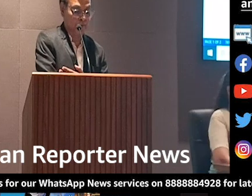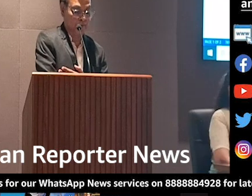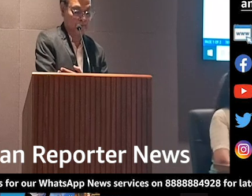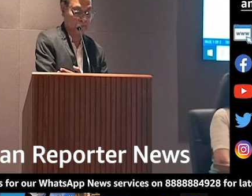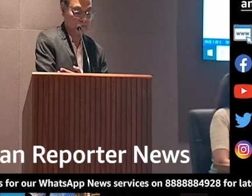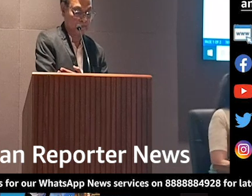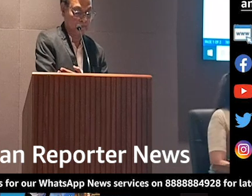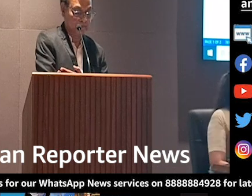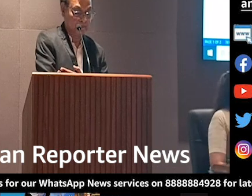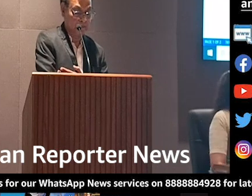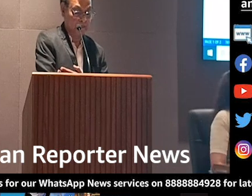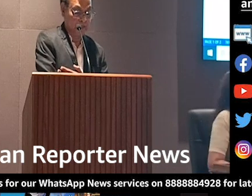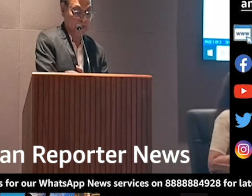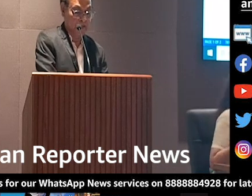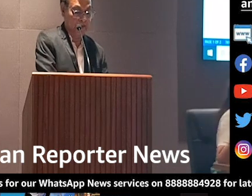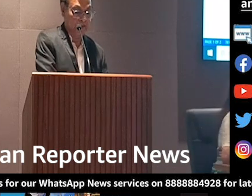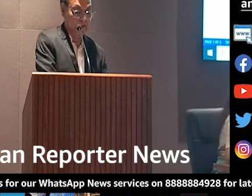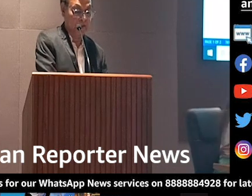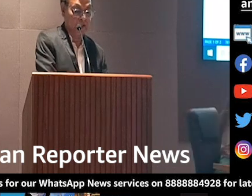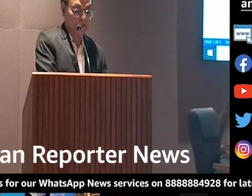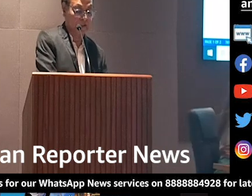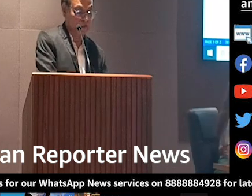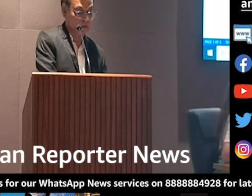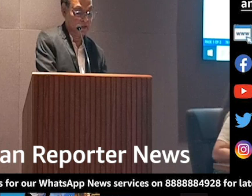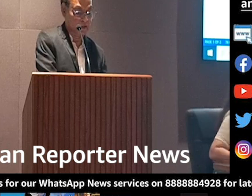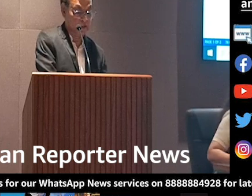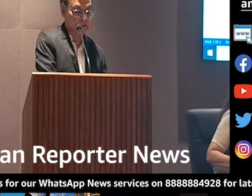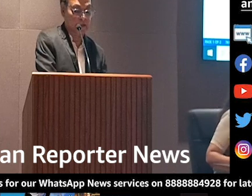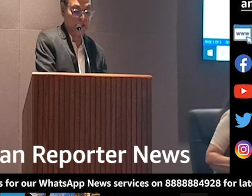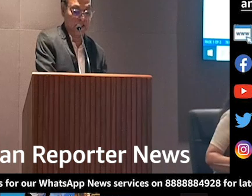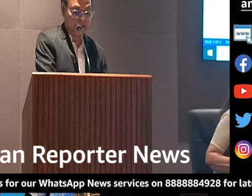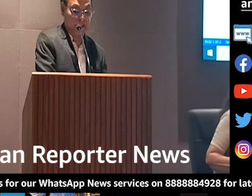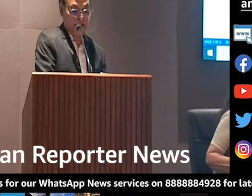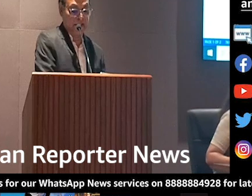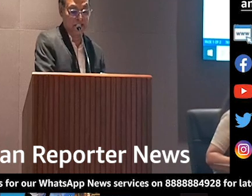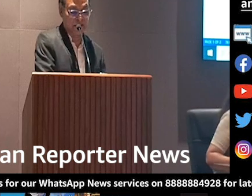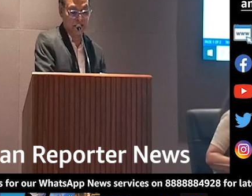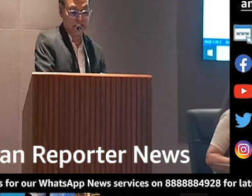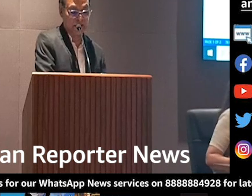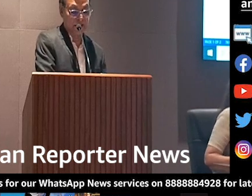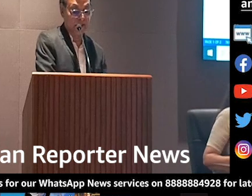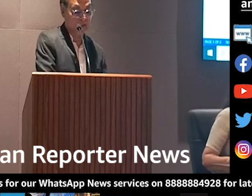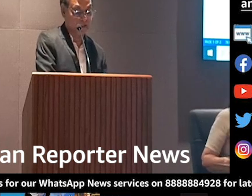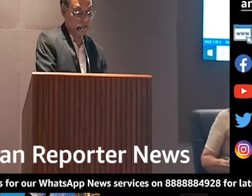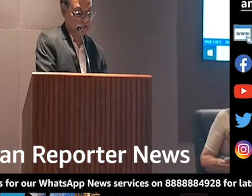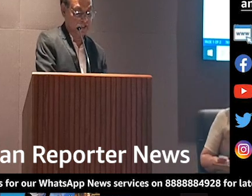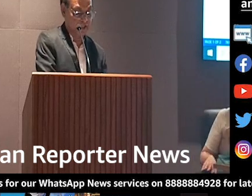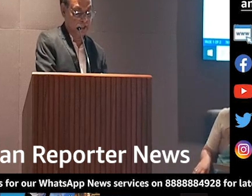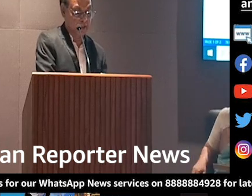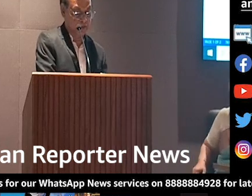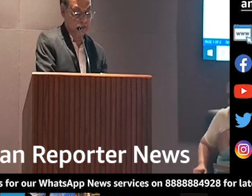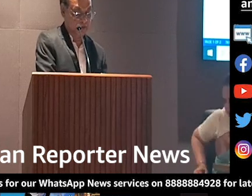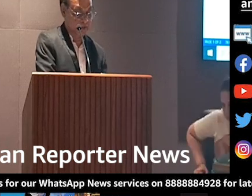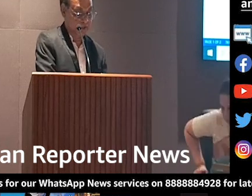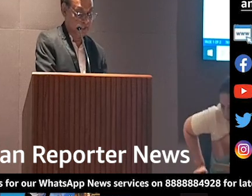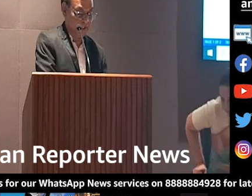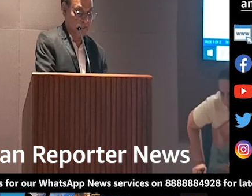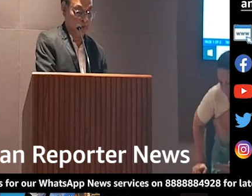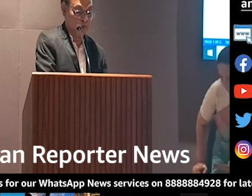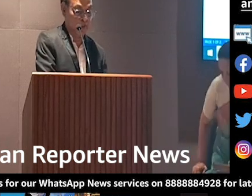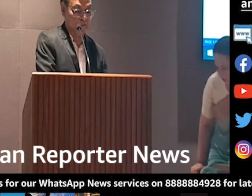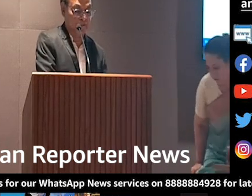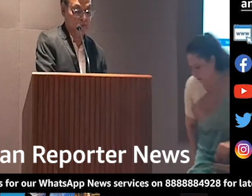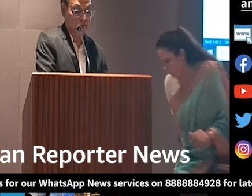conclude that this RCR recognized international